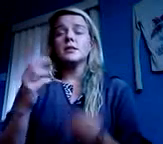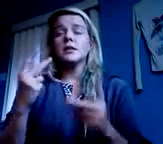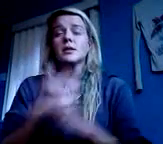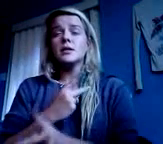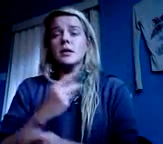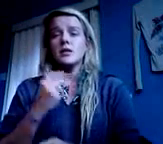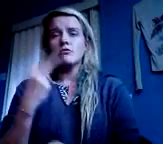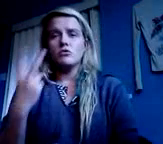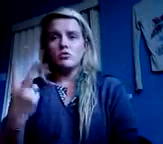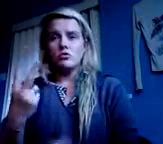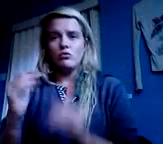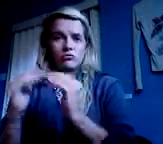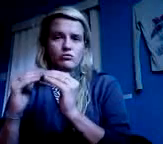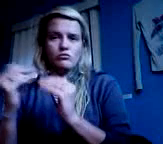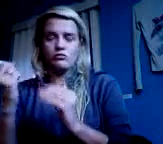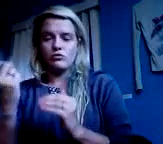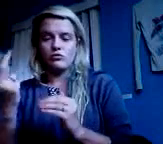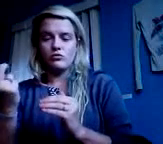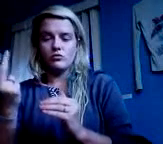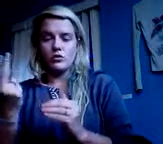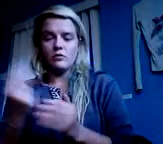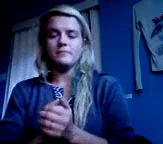And 7 times 2 is 14.